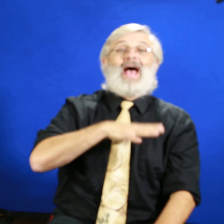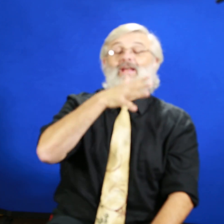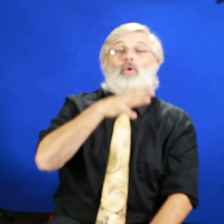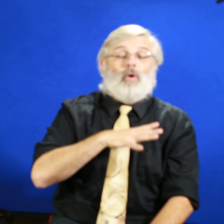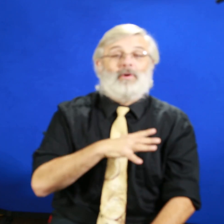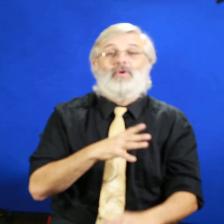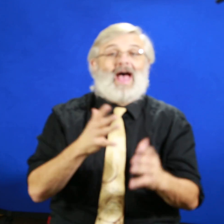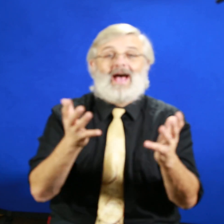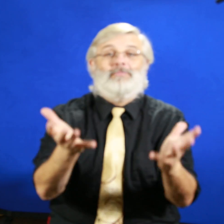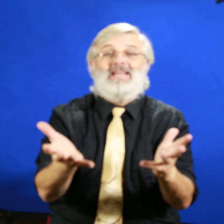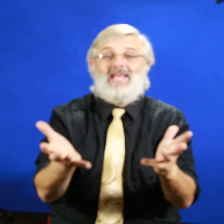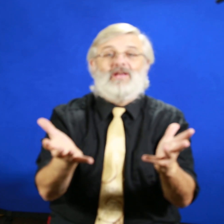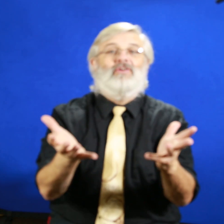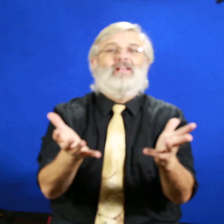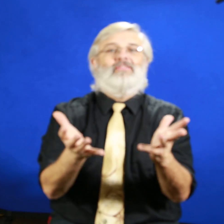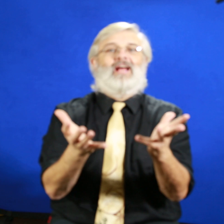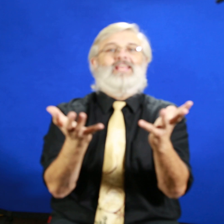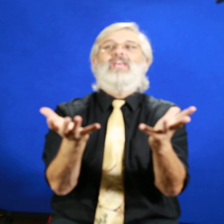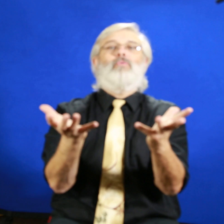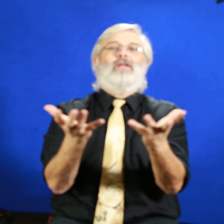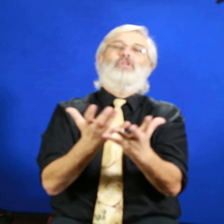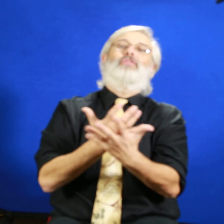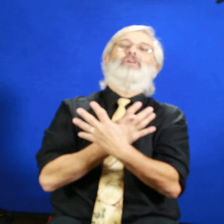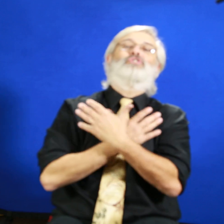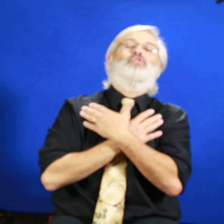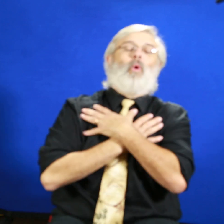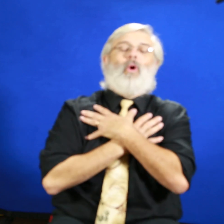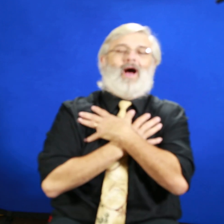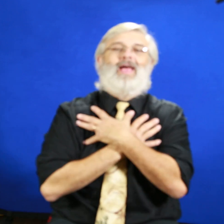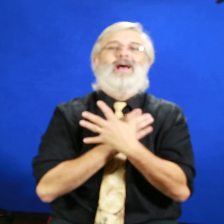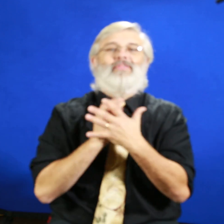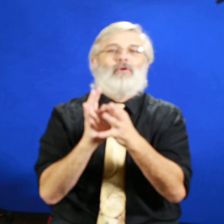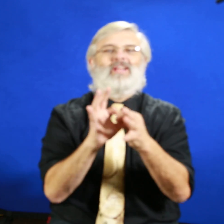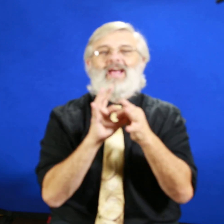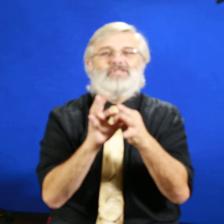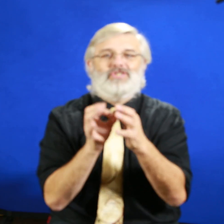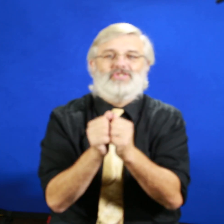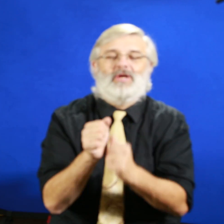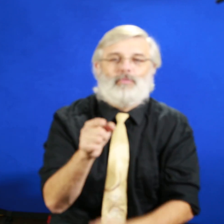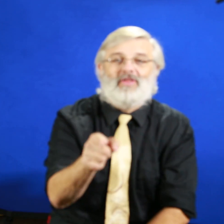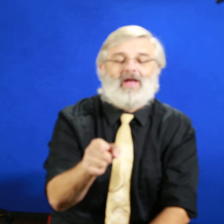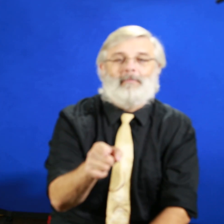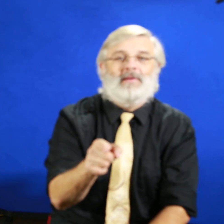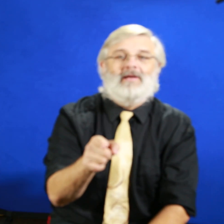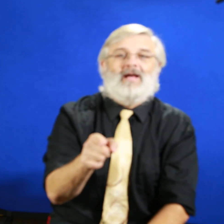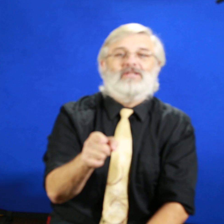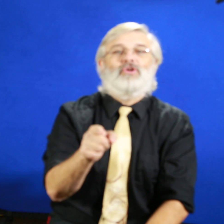and the woman, with Adam and Eve, that he wanted to enjoy that relationship with them. And so